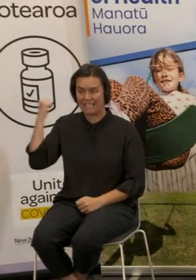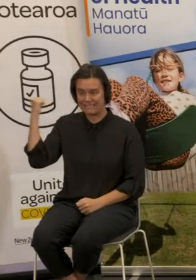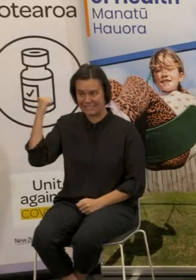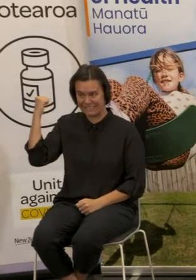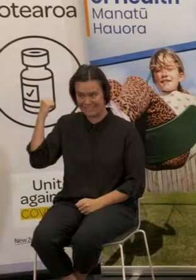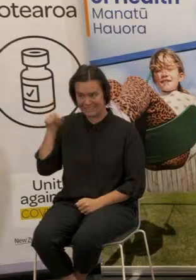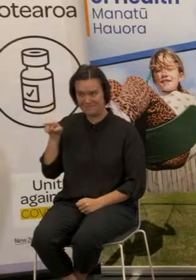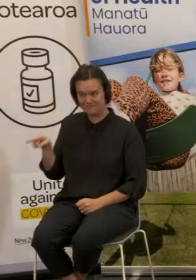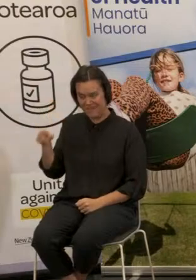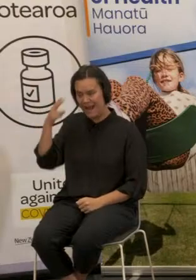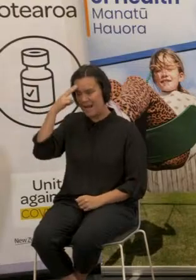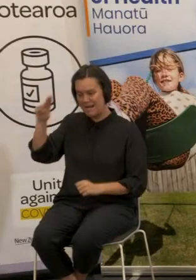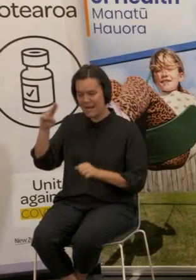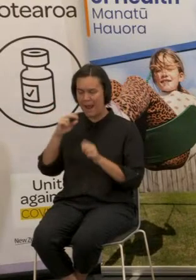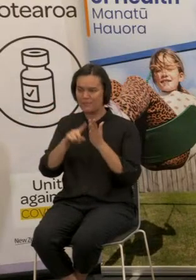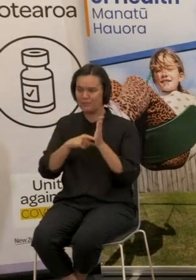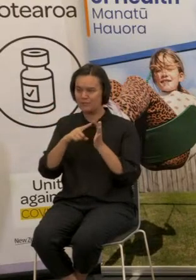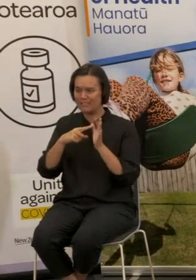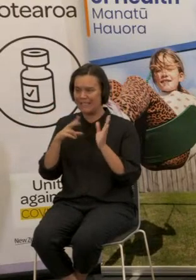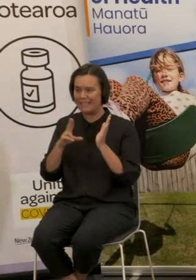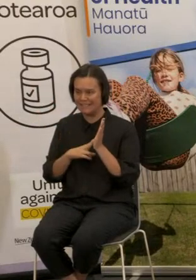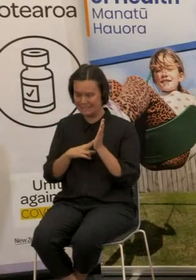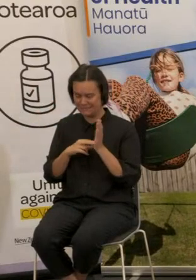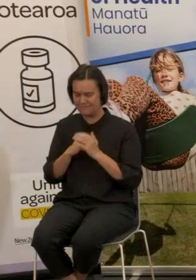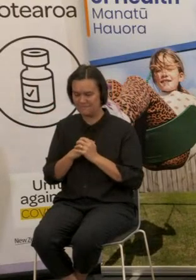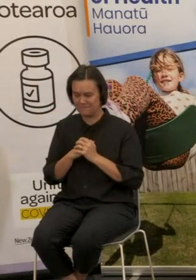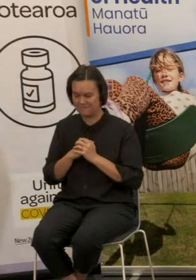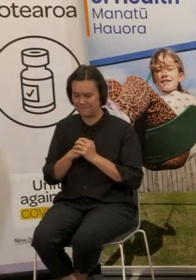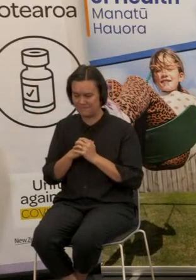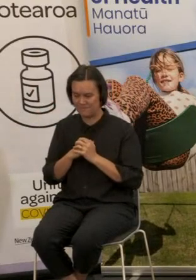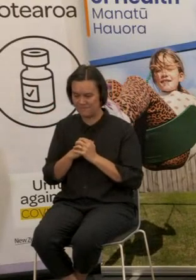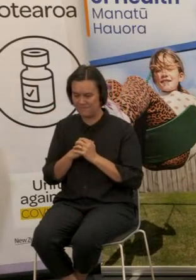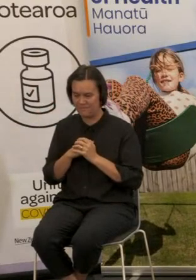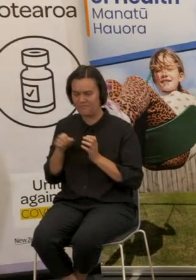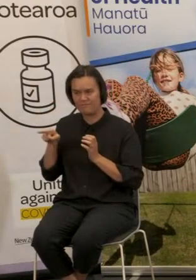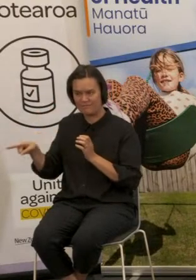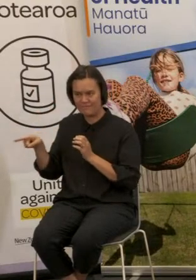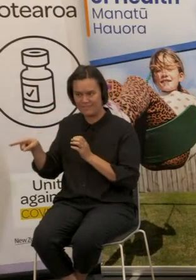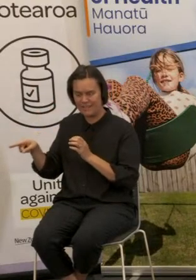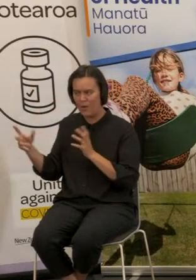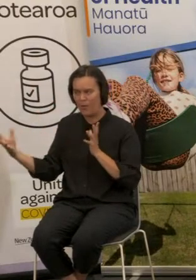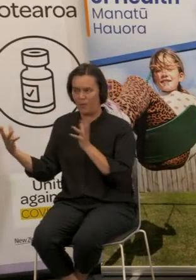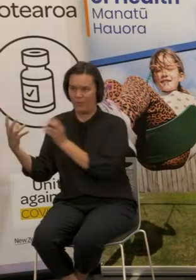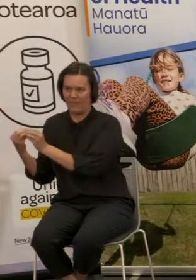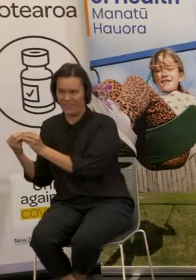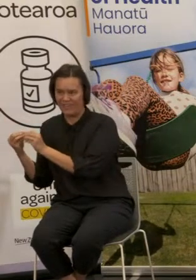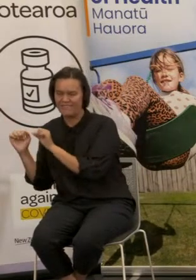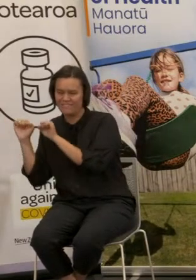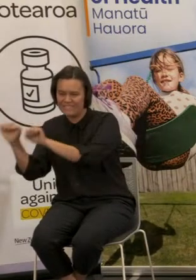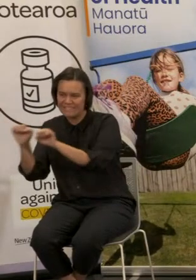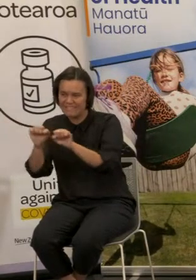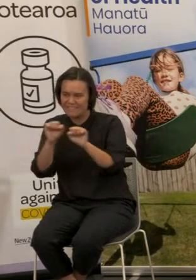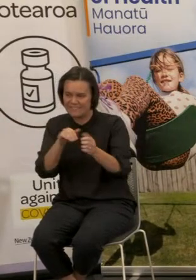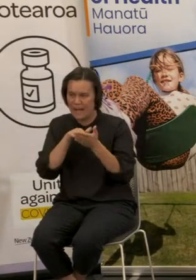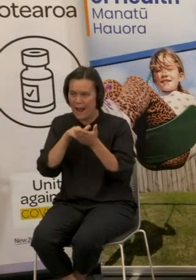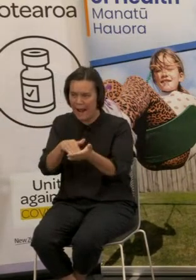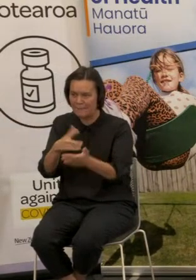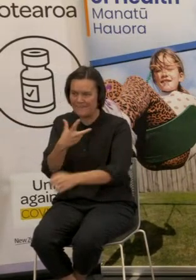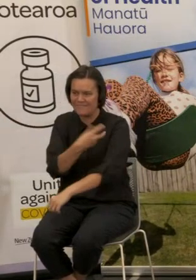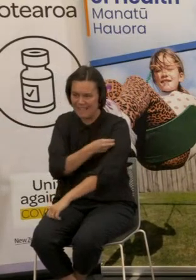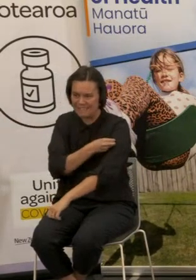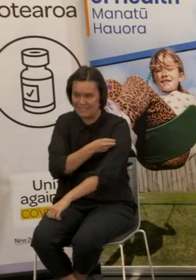in the van last week, and we went round to whānau's house, and they can dial the 0800 number and the van comes to